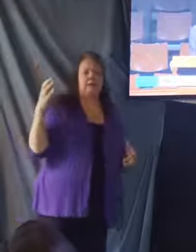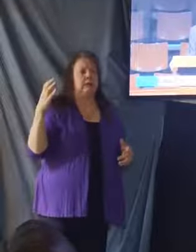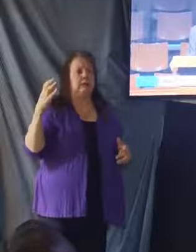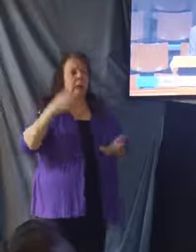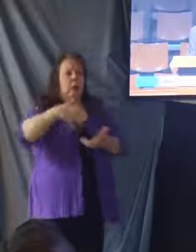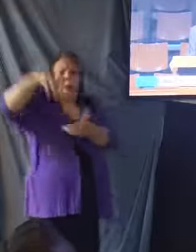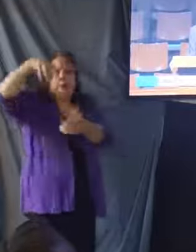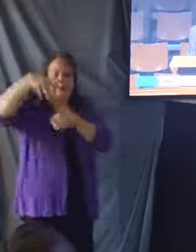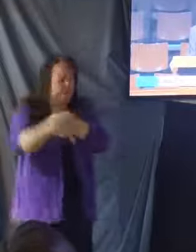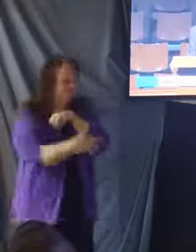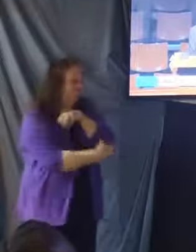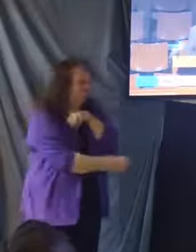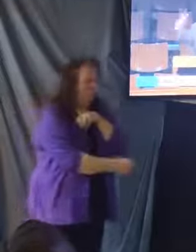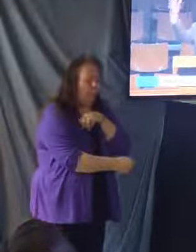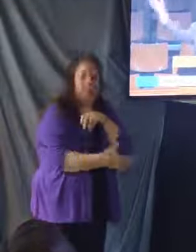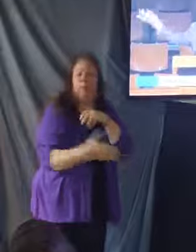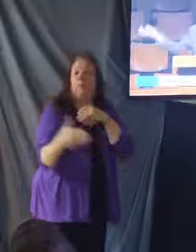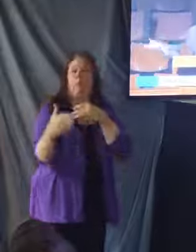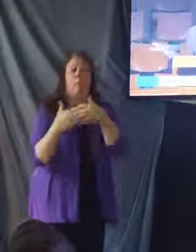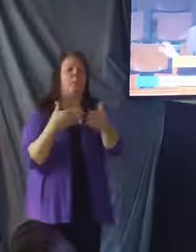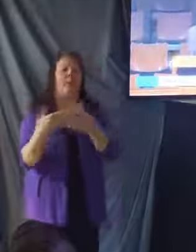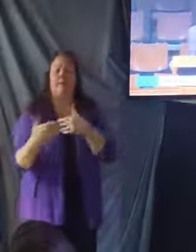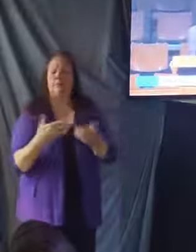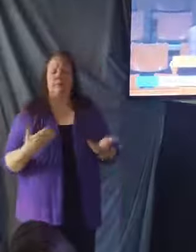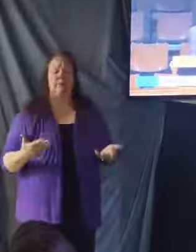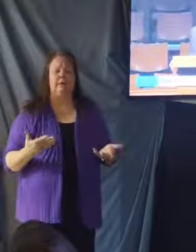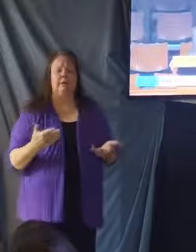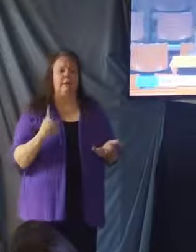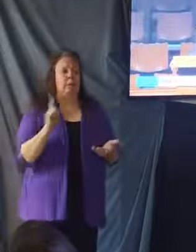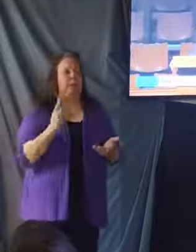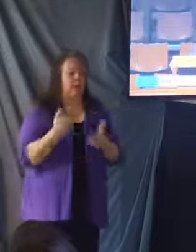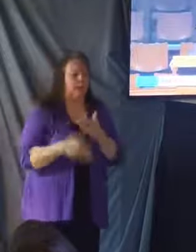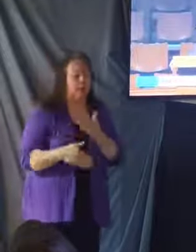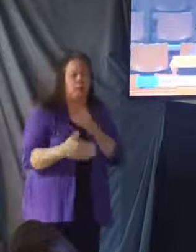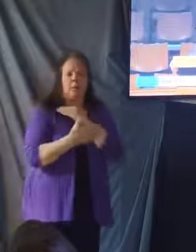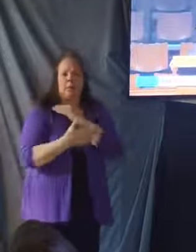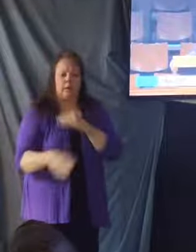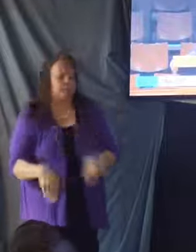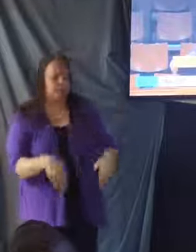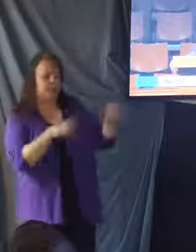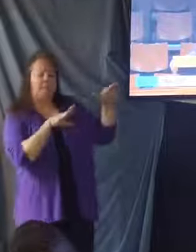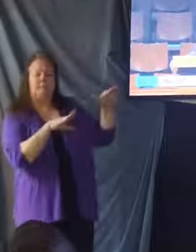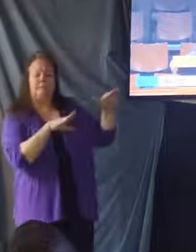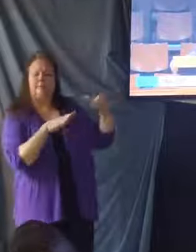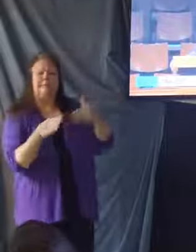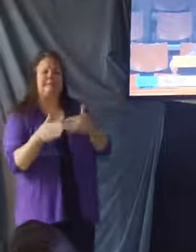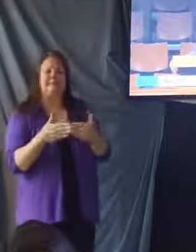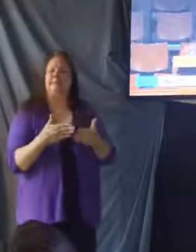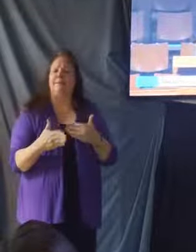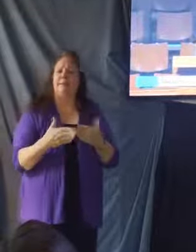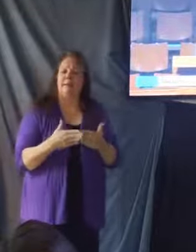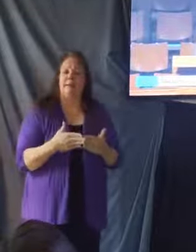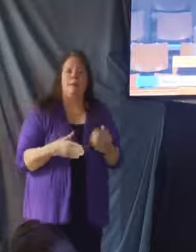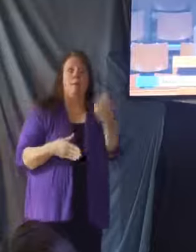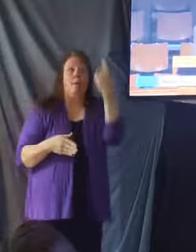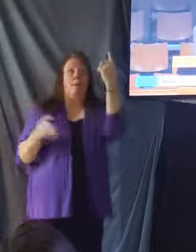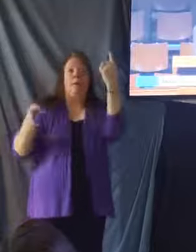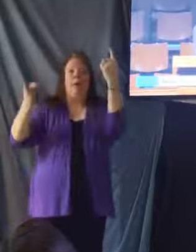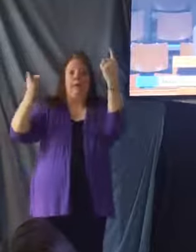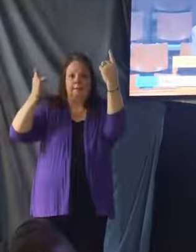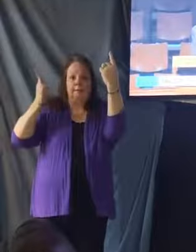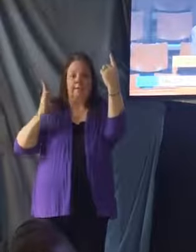rich, poor, whatever nationality or race, there is one